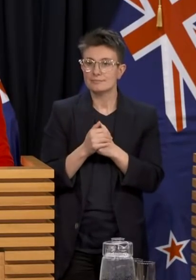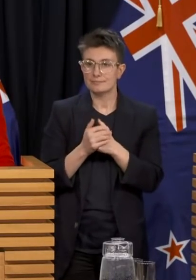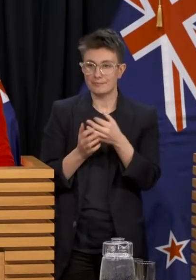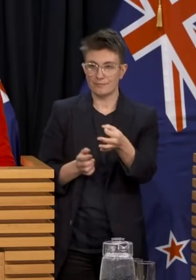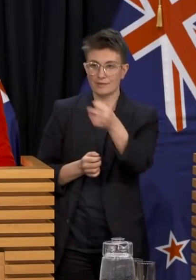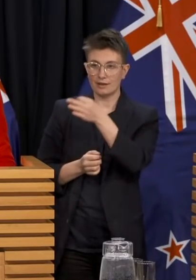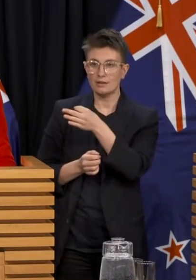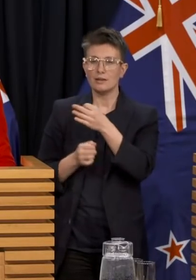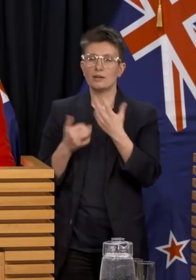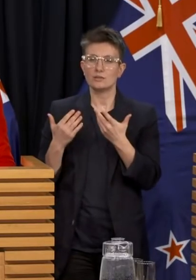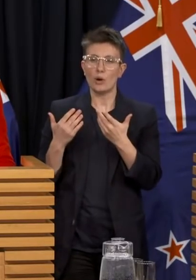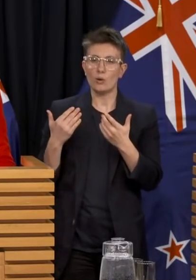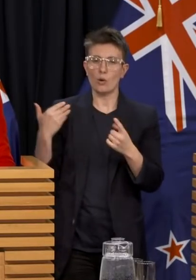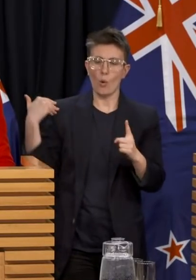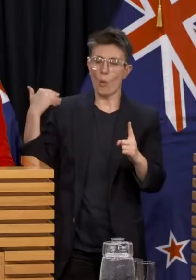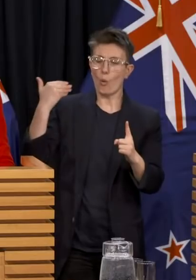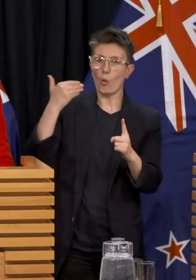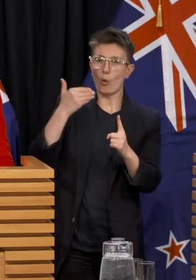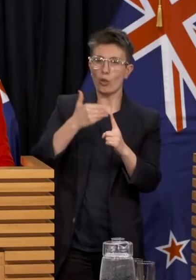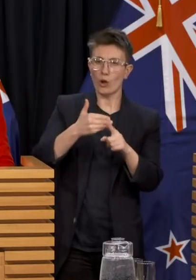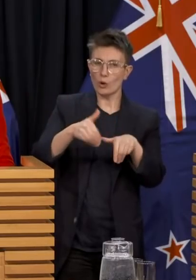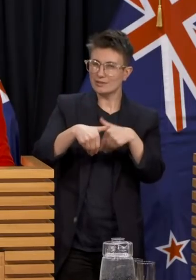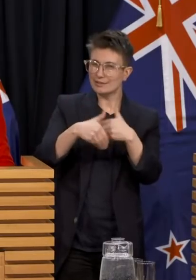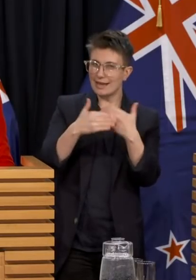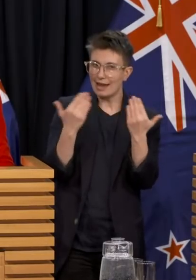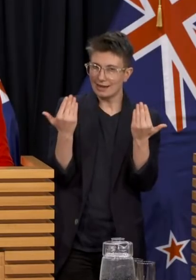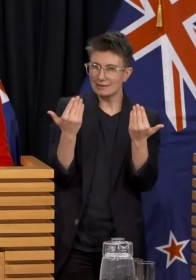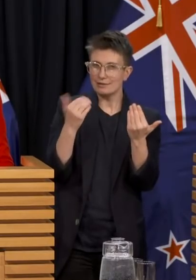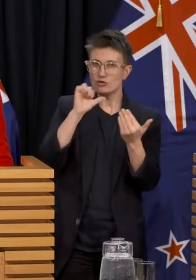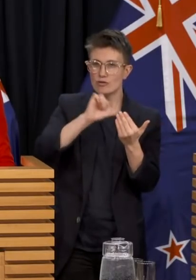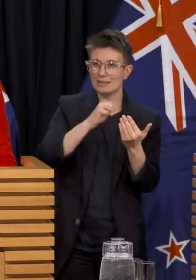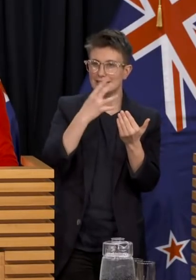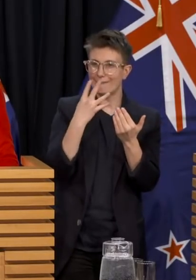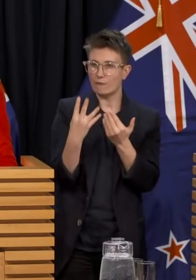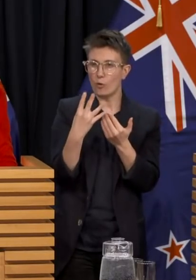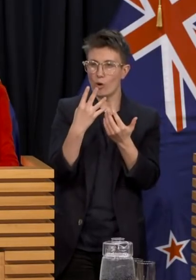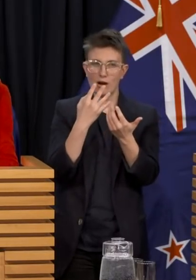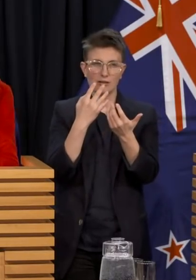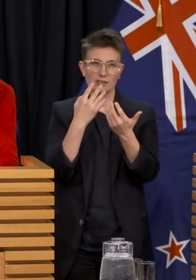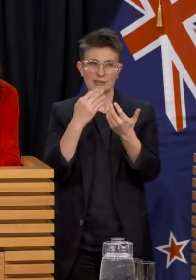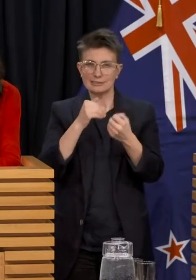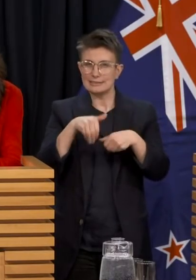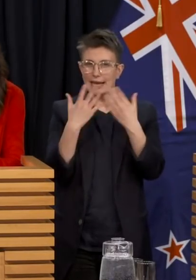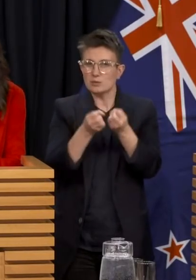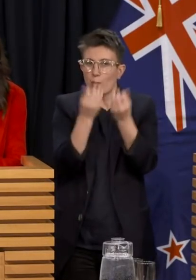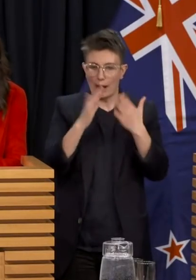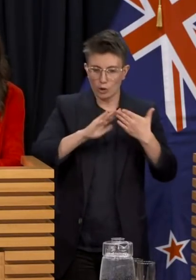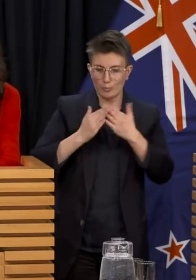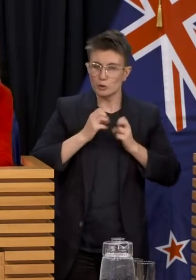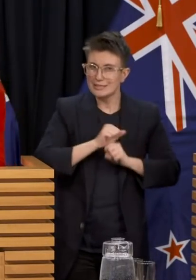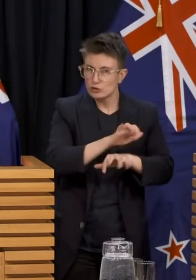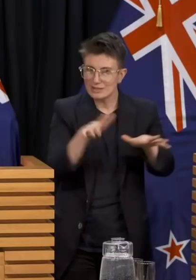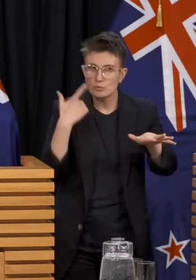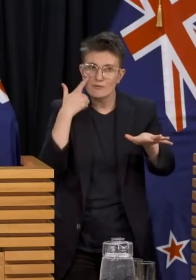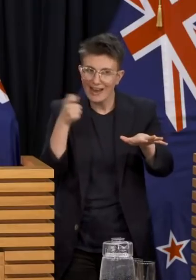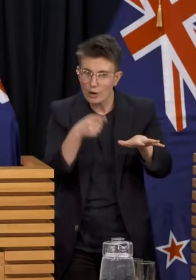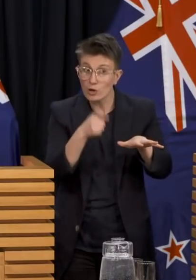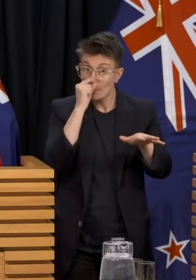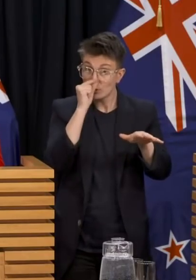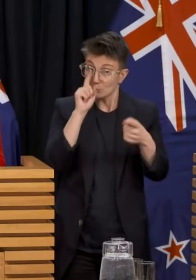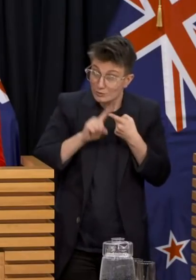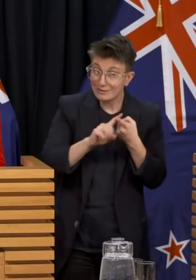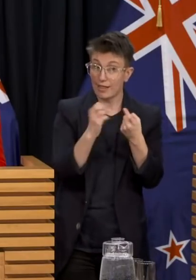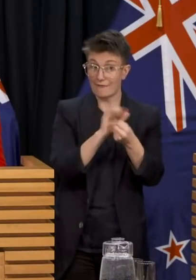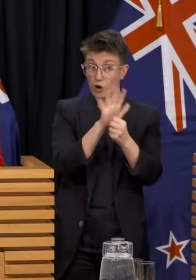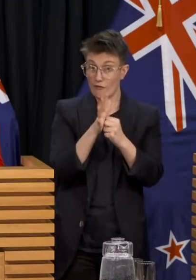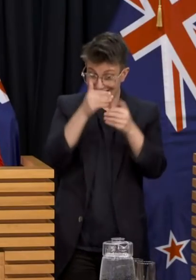community transmission found, there is a COVID in New Zealand to be carried to Cook Islands. Again, as I've set out, it's not just around the